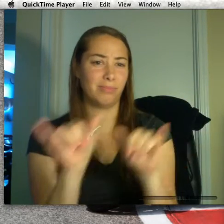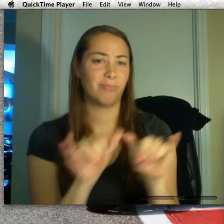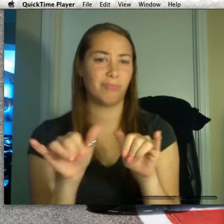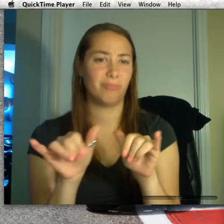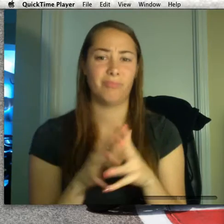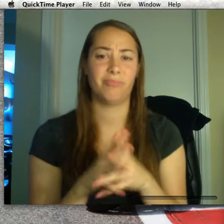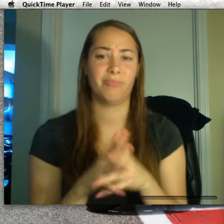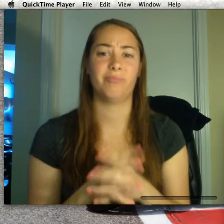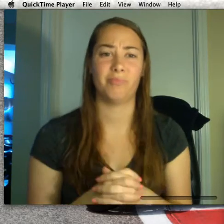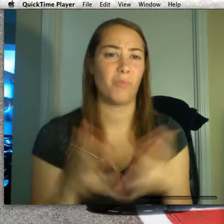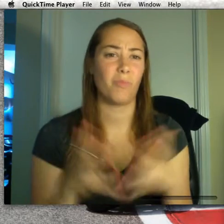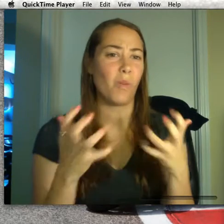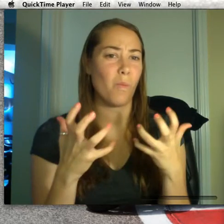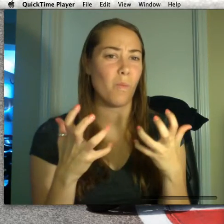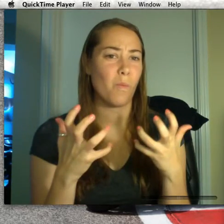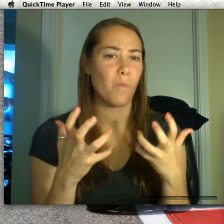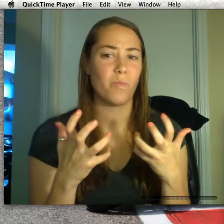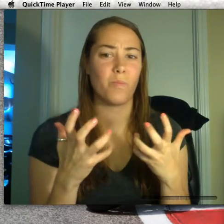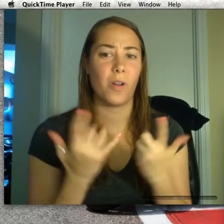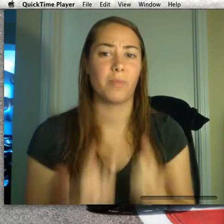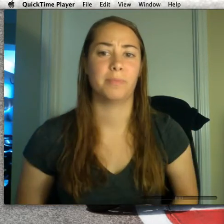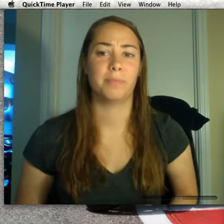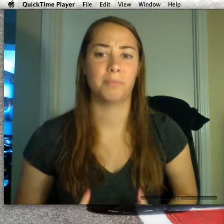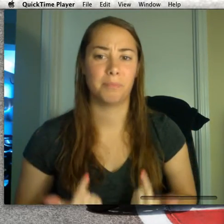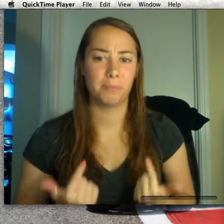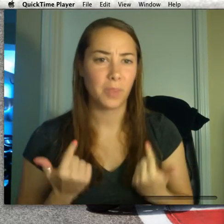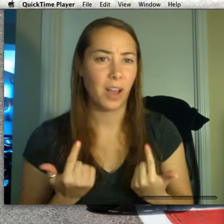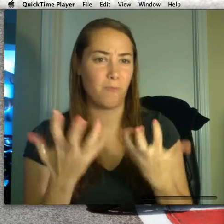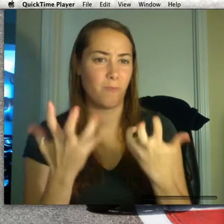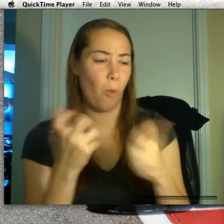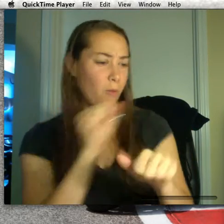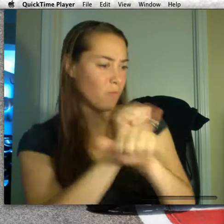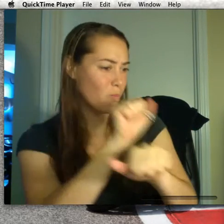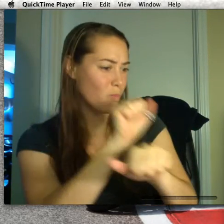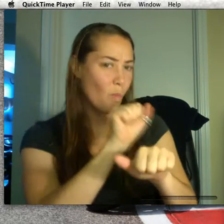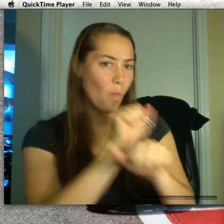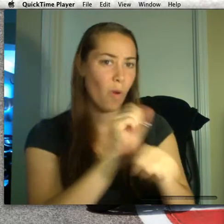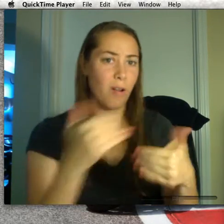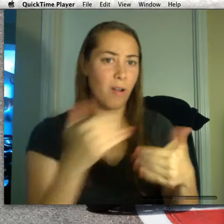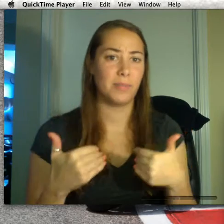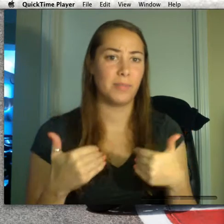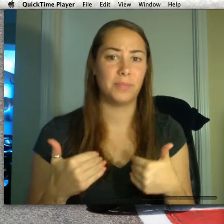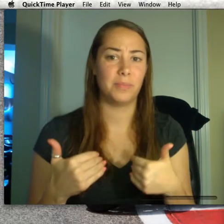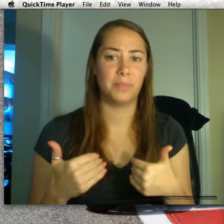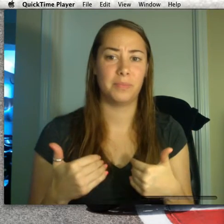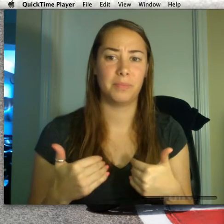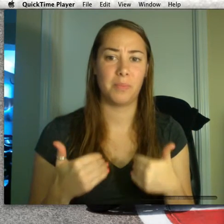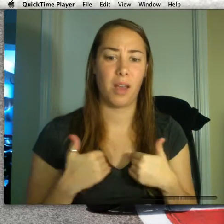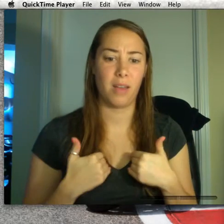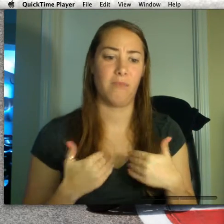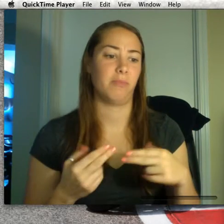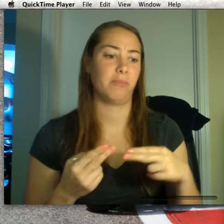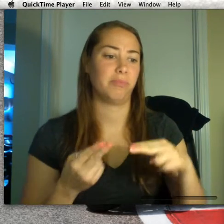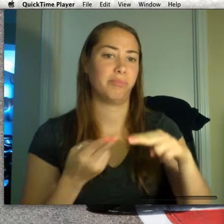to dignity, that you yearn to work, that you yearn to be productive, that you yearn